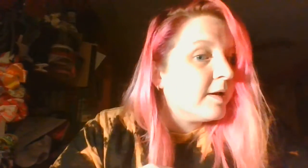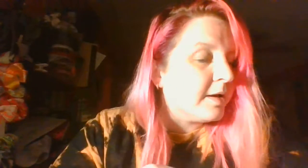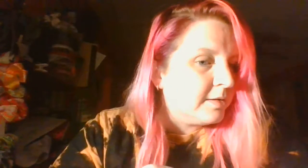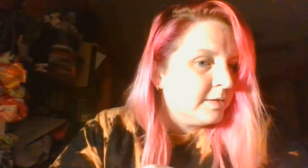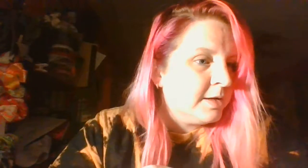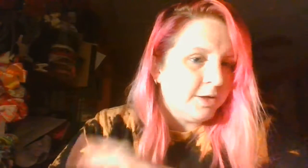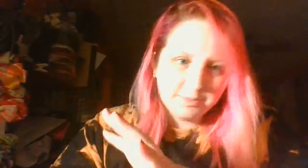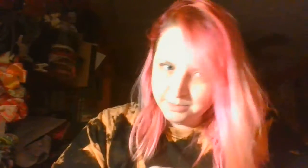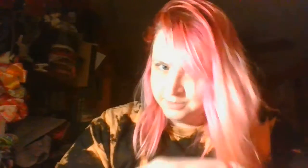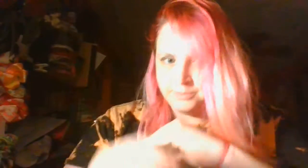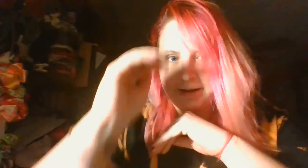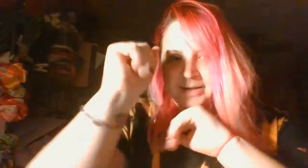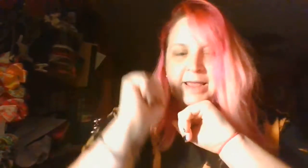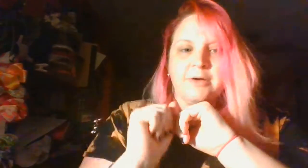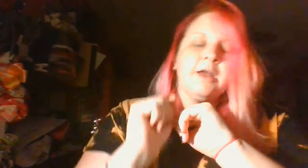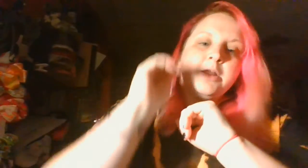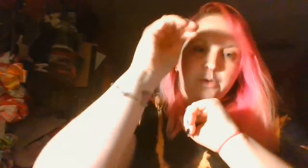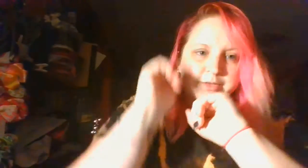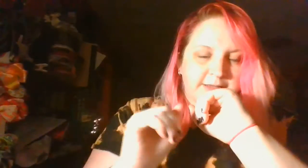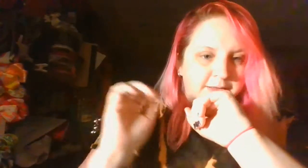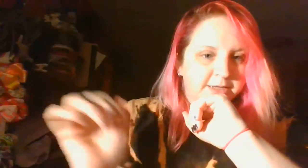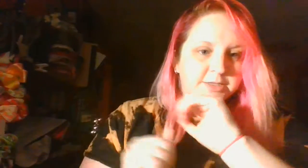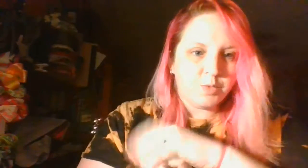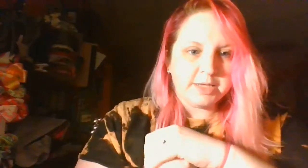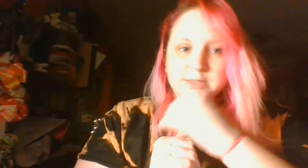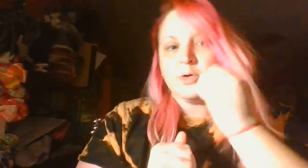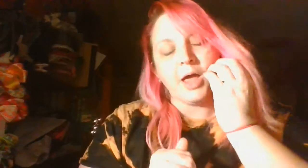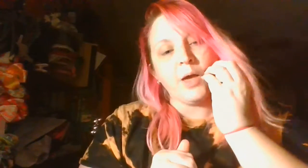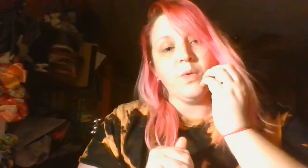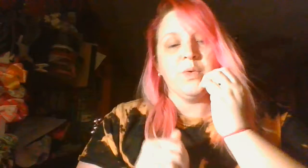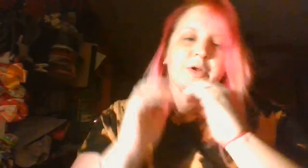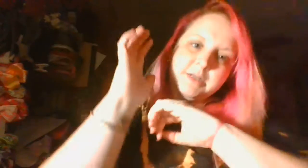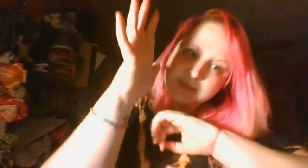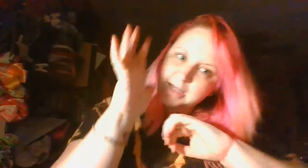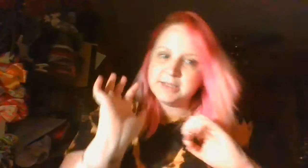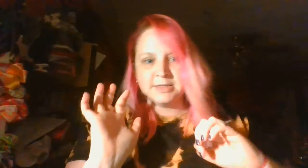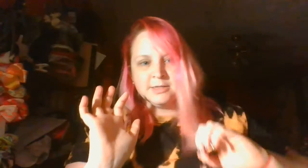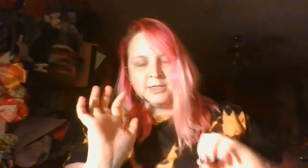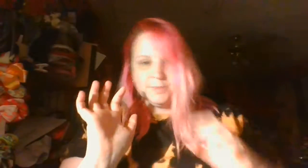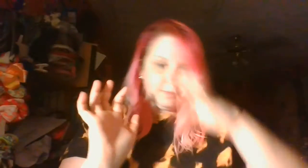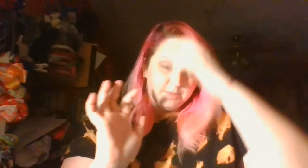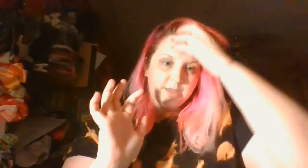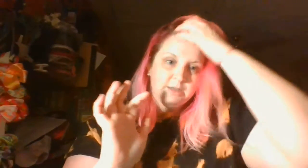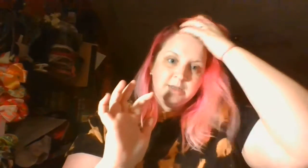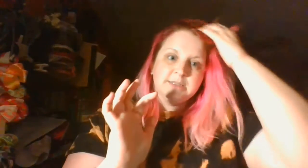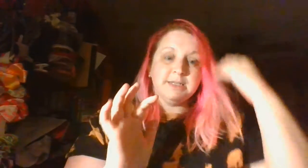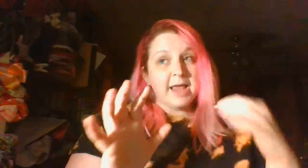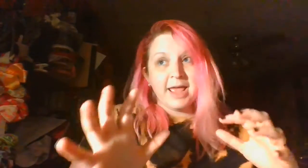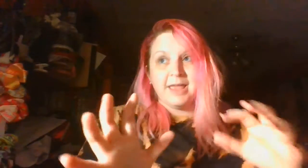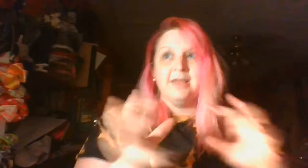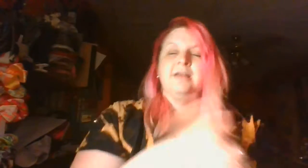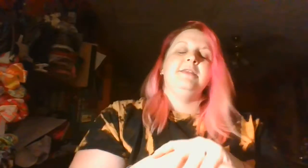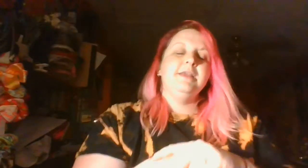America. Break it down. North, South, East, West. Okay, well, we're going to discuss today